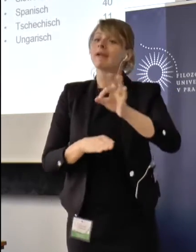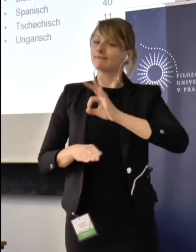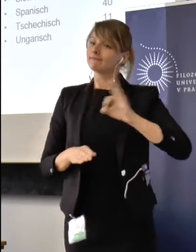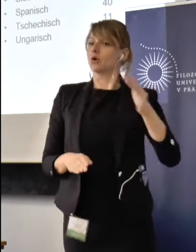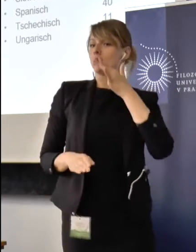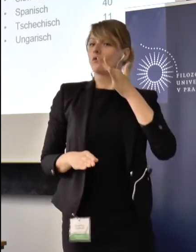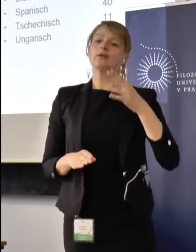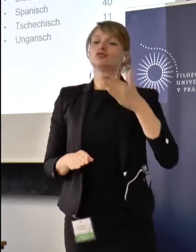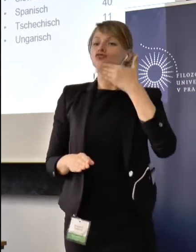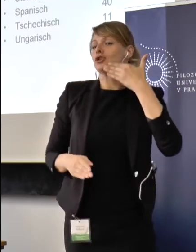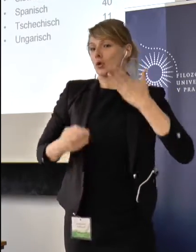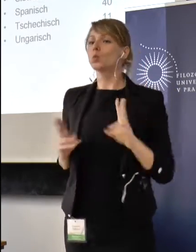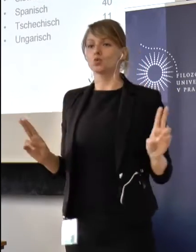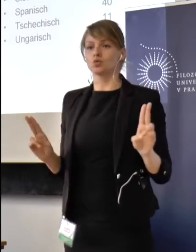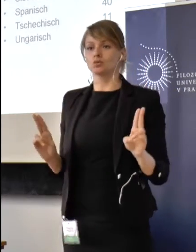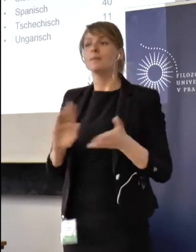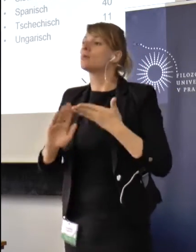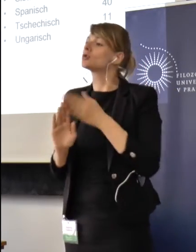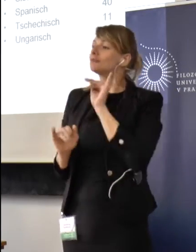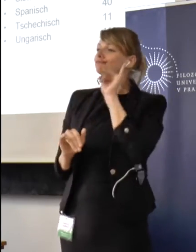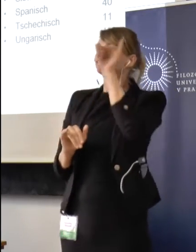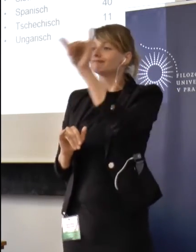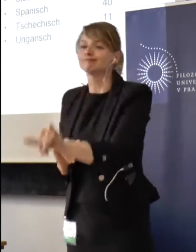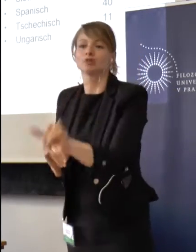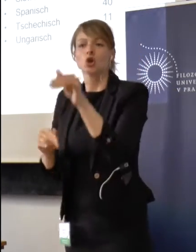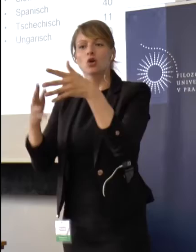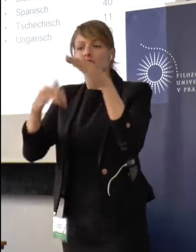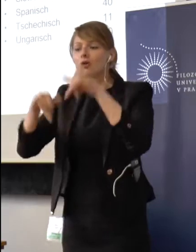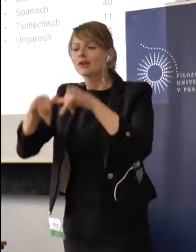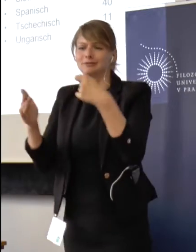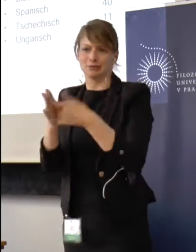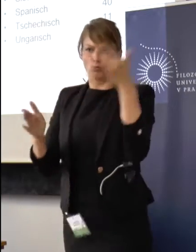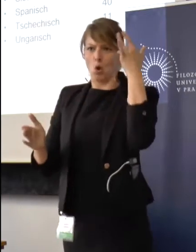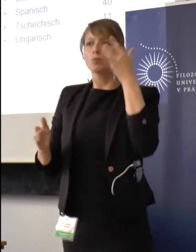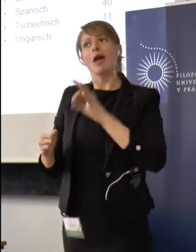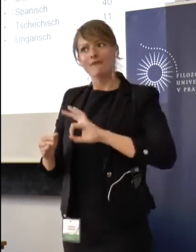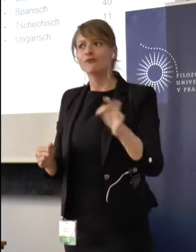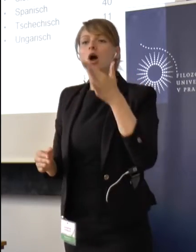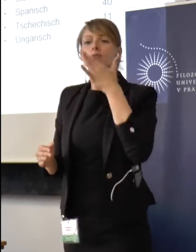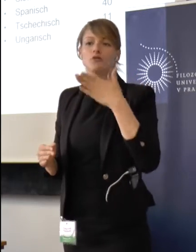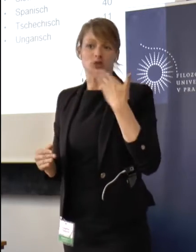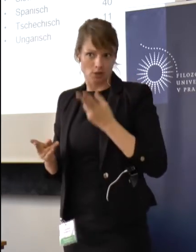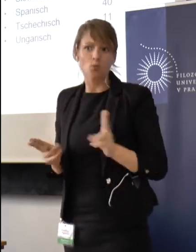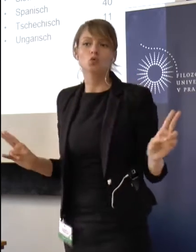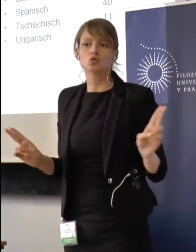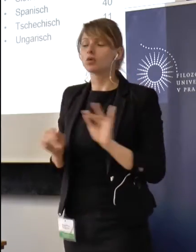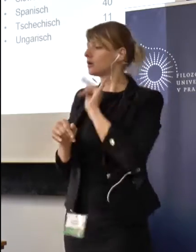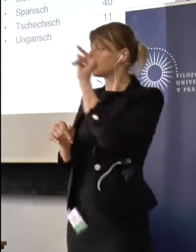You can speak about laws in Hungarian and about, I don't know,